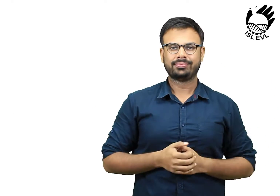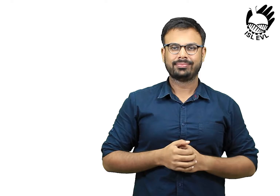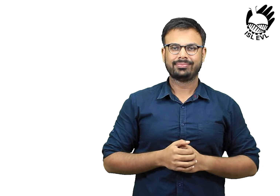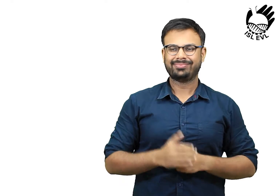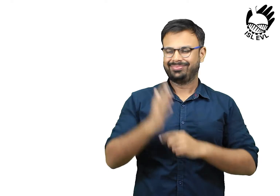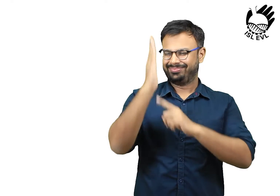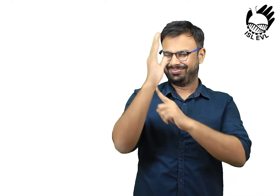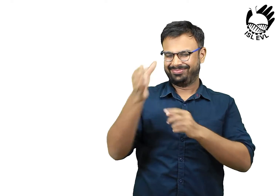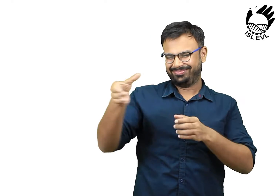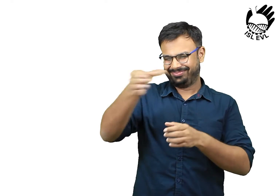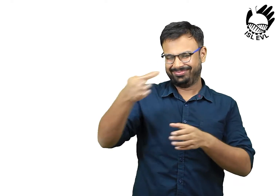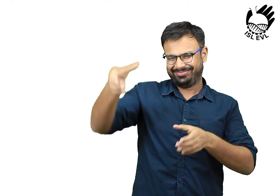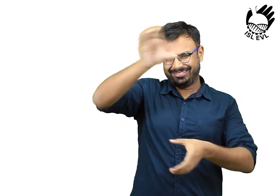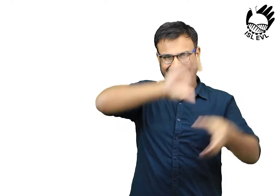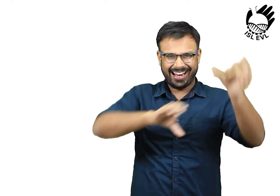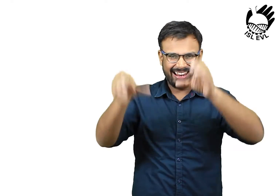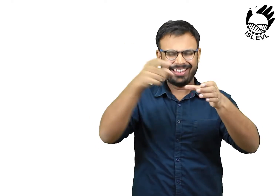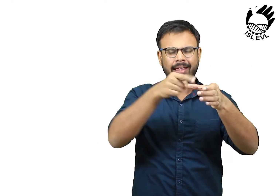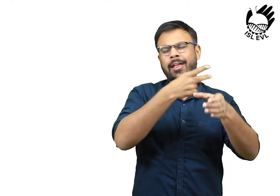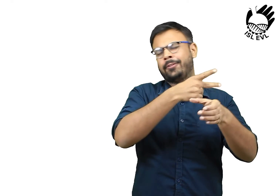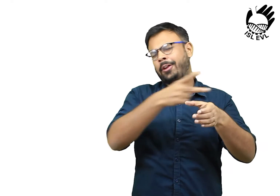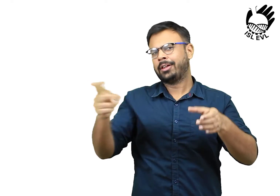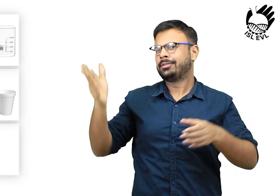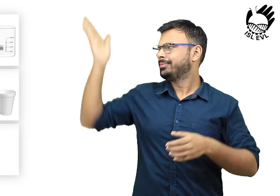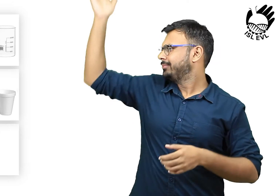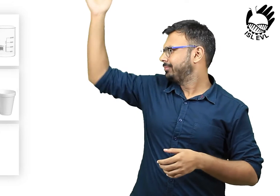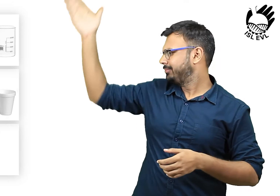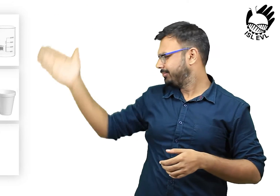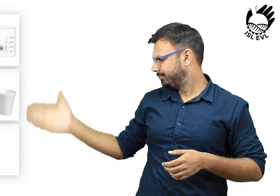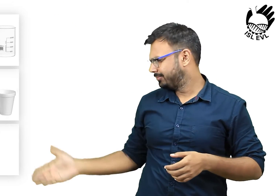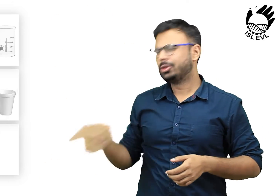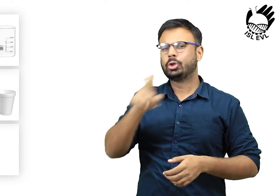Into a clean container/cup.